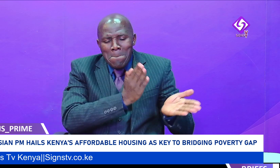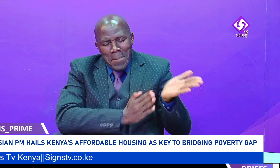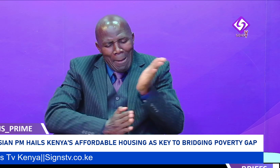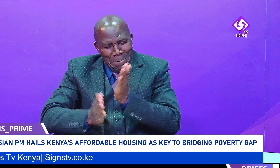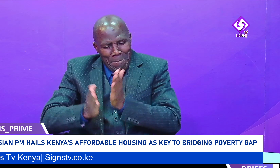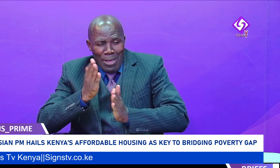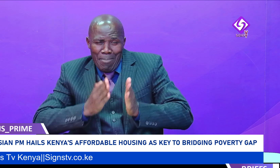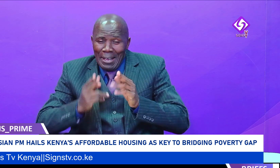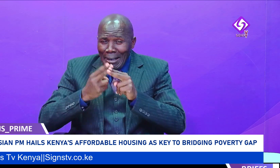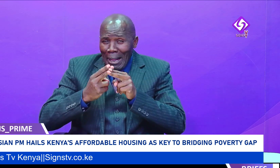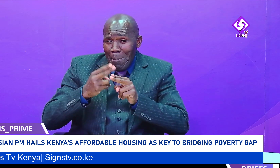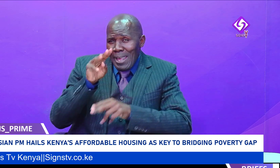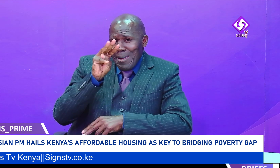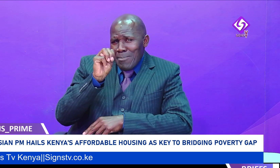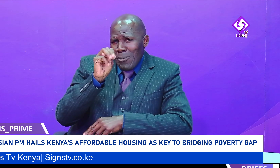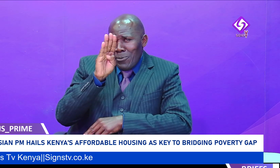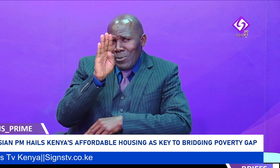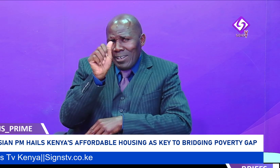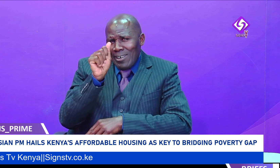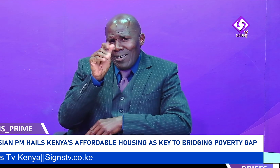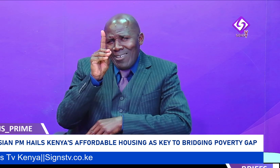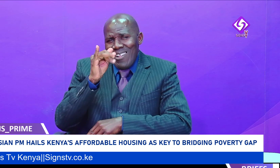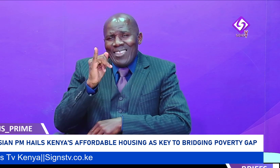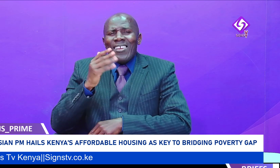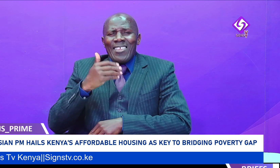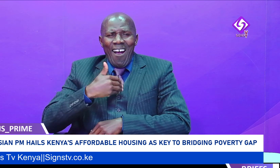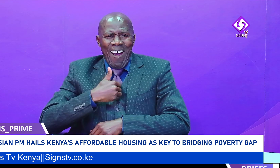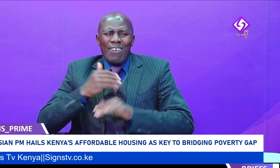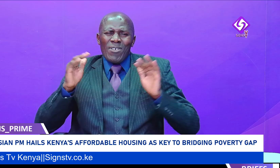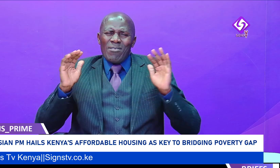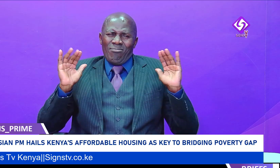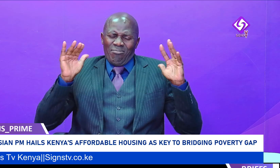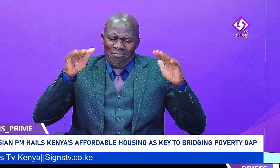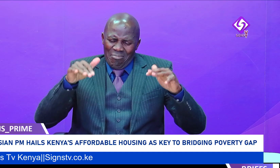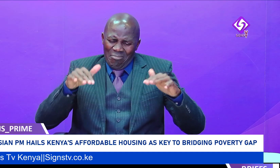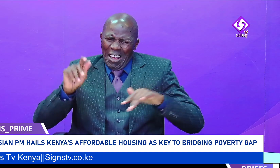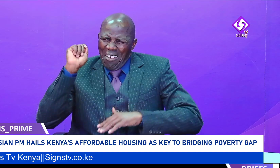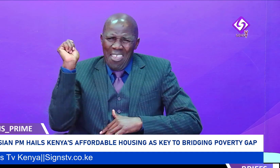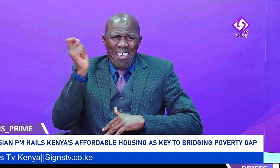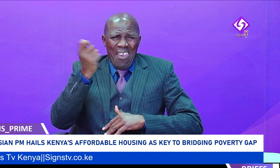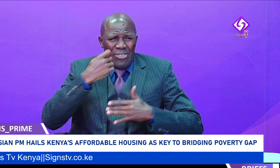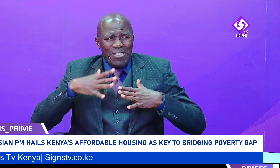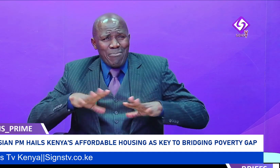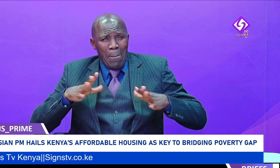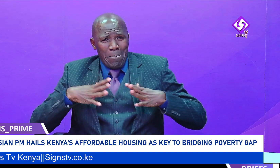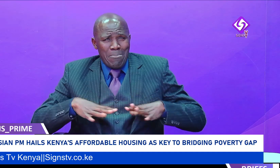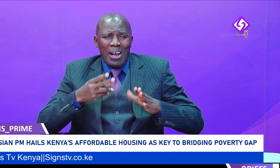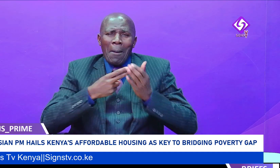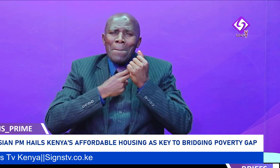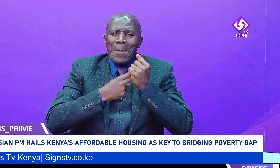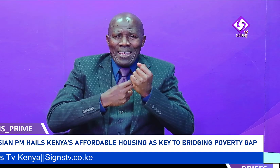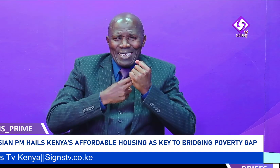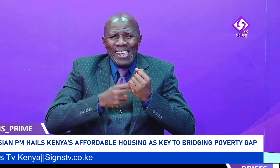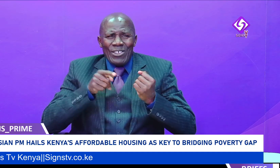Cabinet Secretary for the National Treasury and Economic Planning, John Mbadi, has called